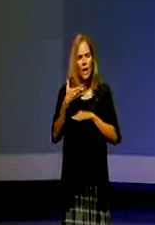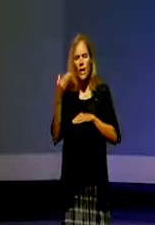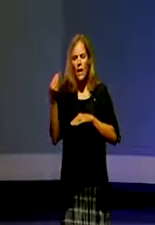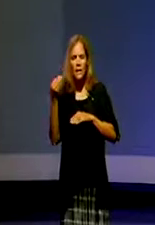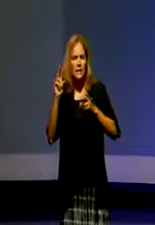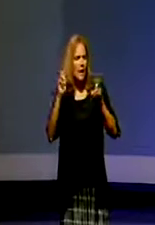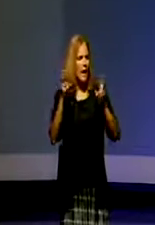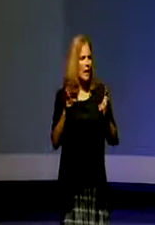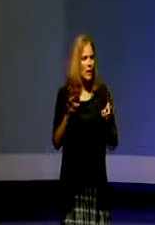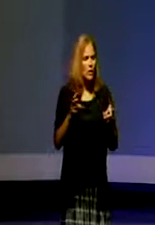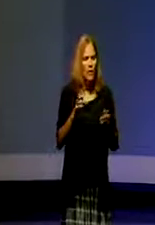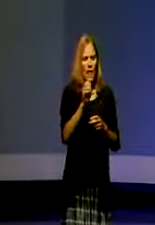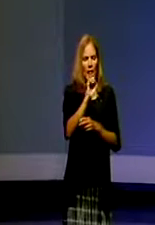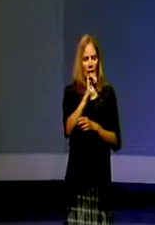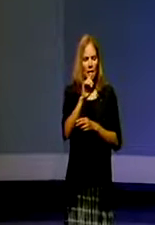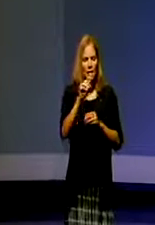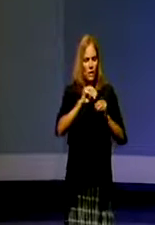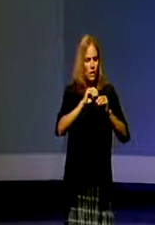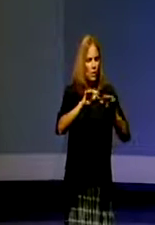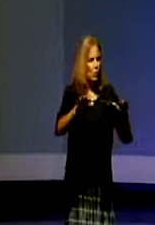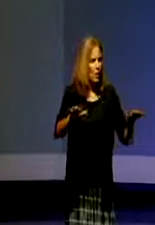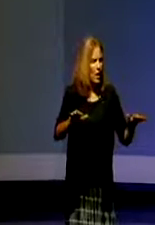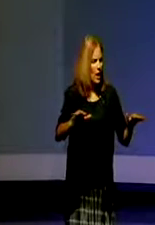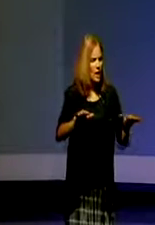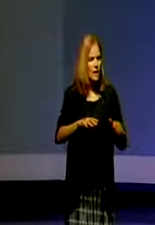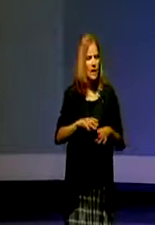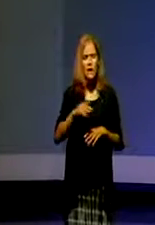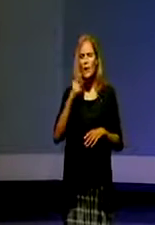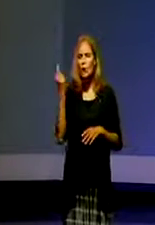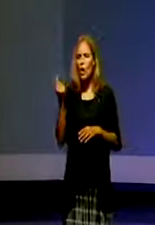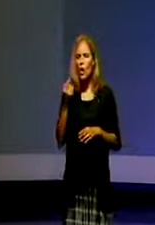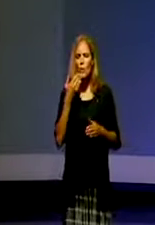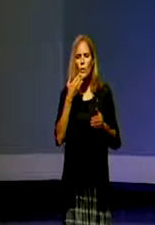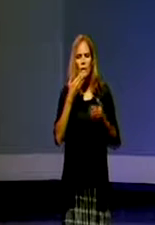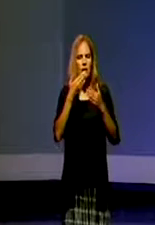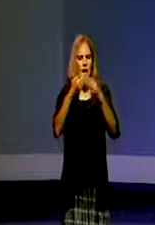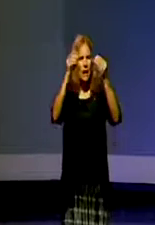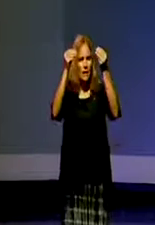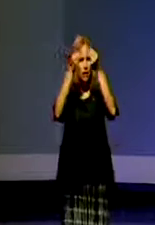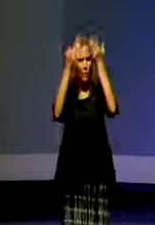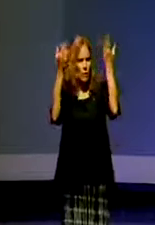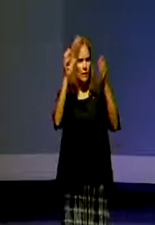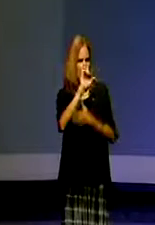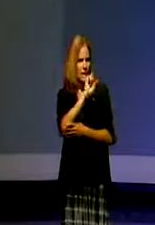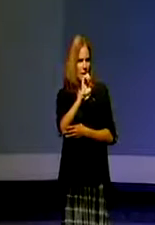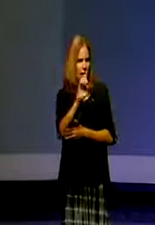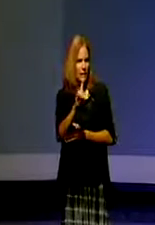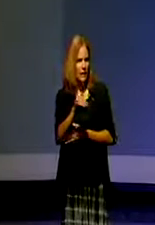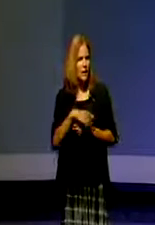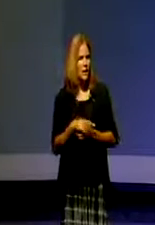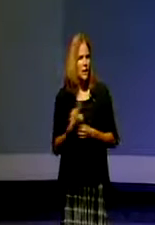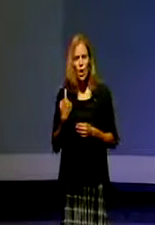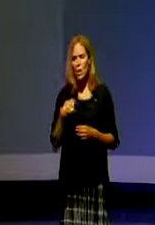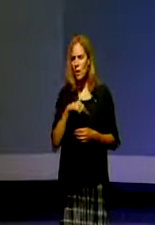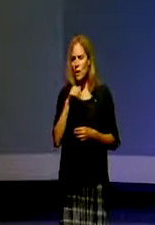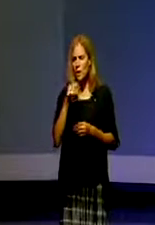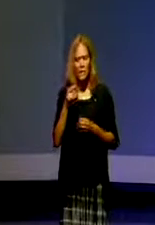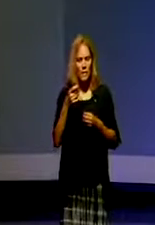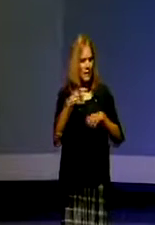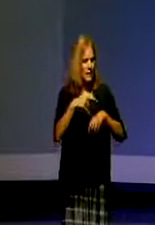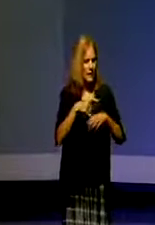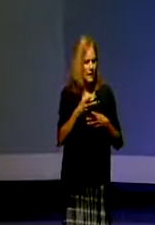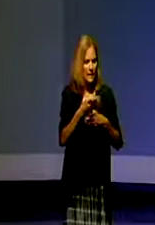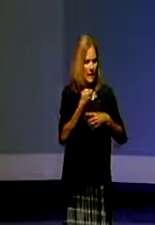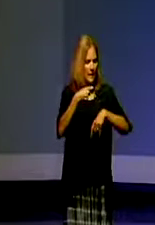that the seed that we spread is always the gospel seed, that we don't spend